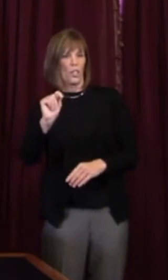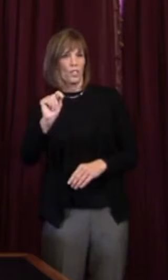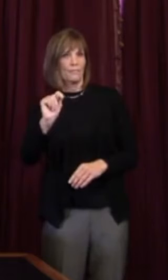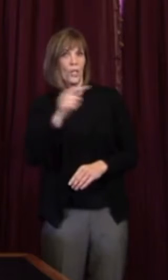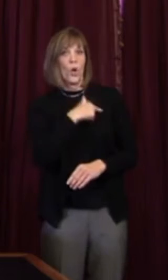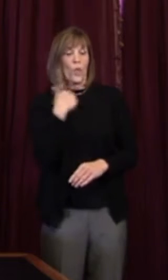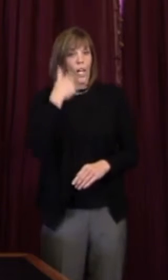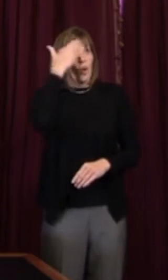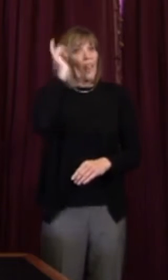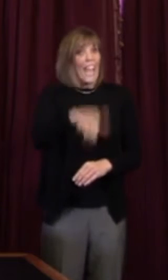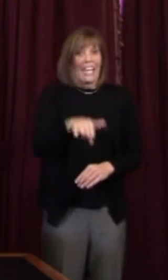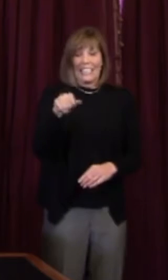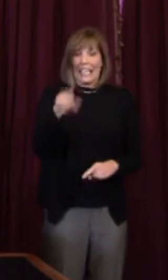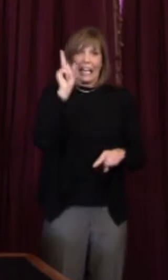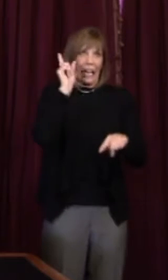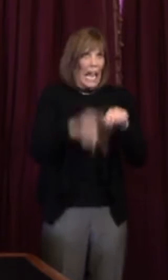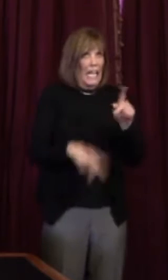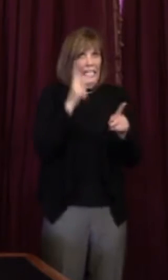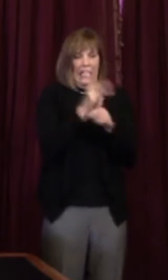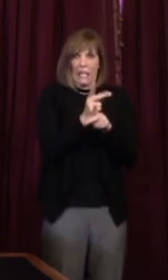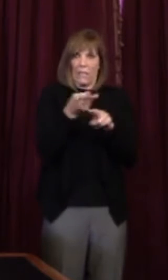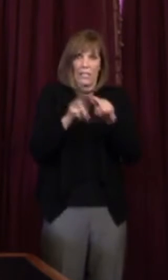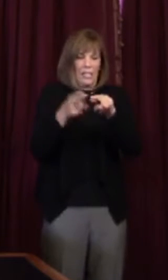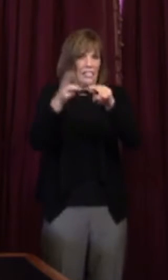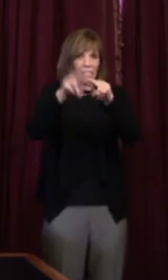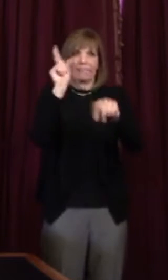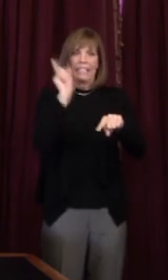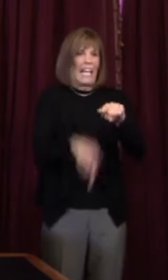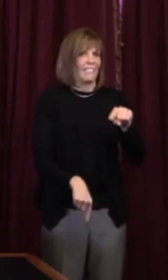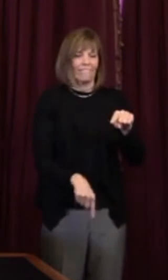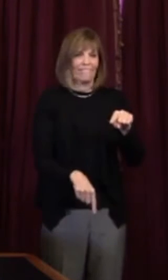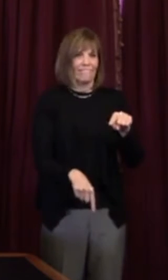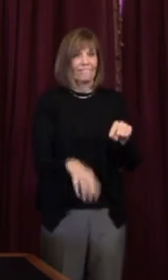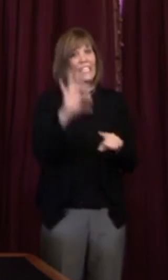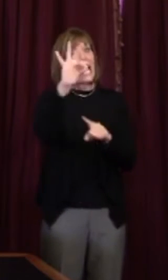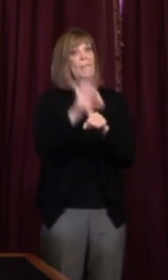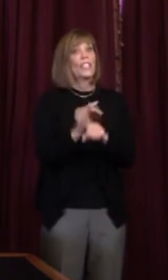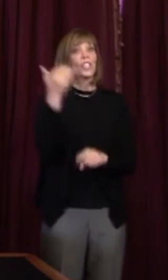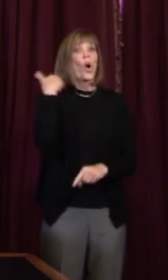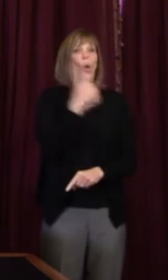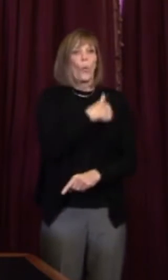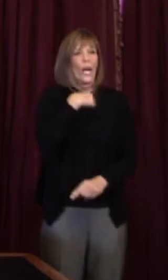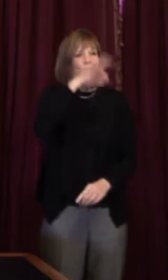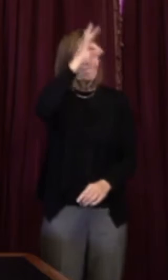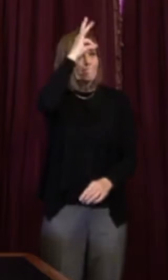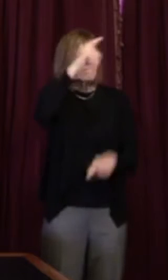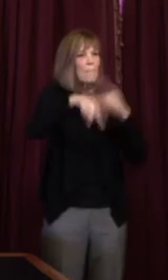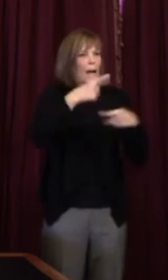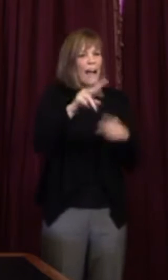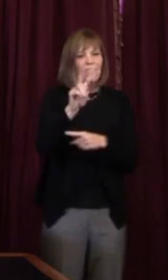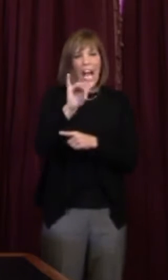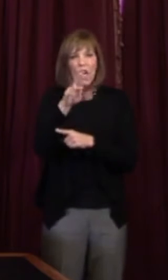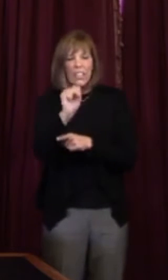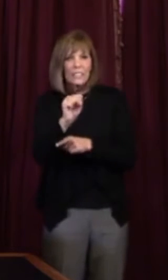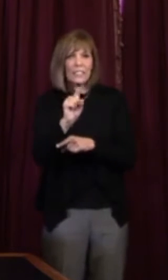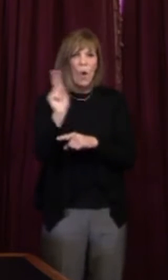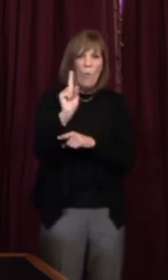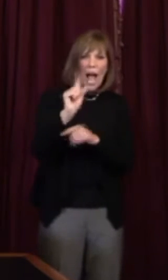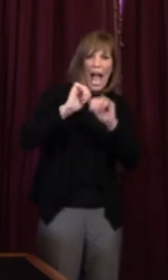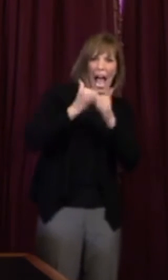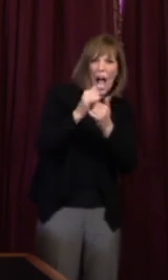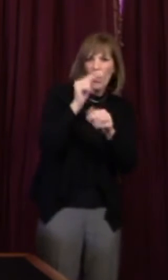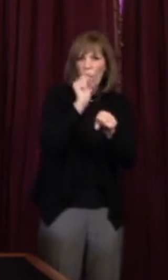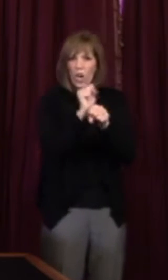we all know that this trend cannot continue. 9 months ago, we knew very little about the virus when it first hit our